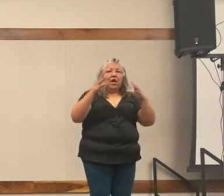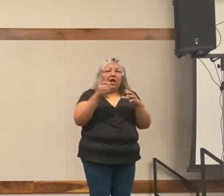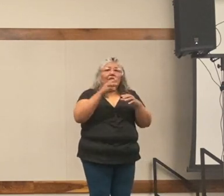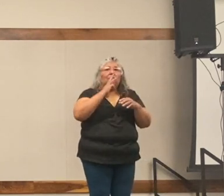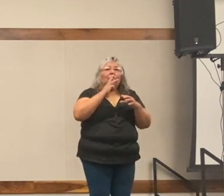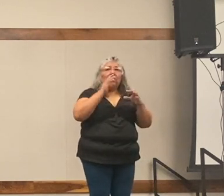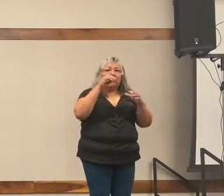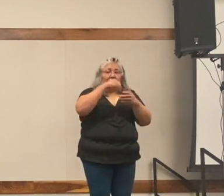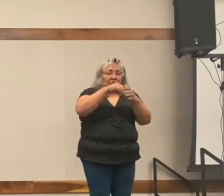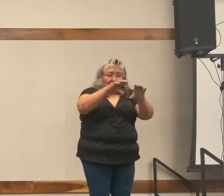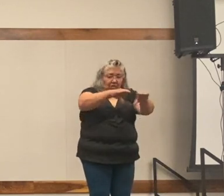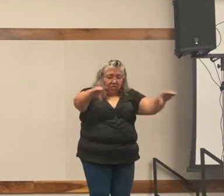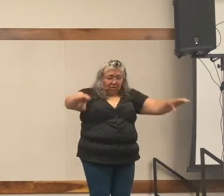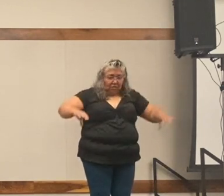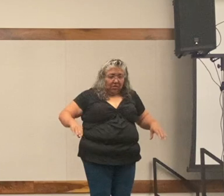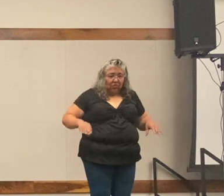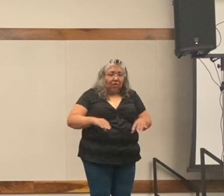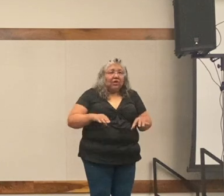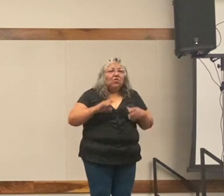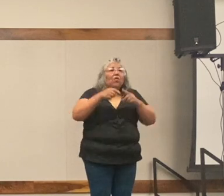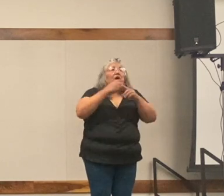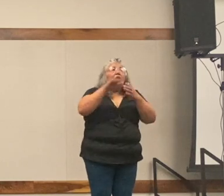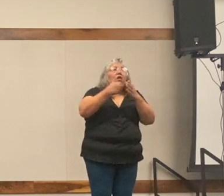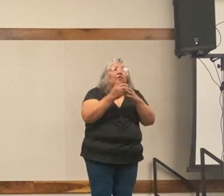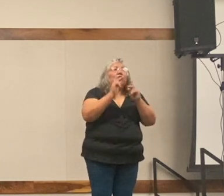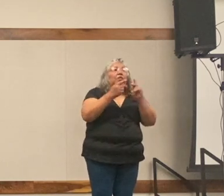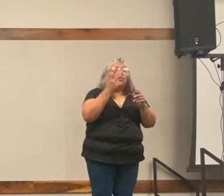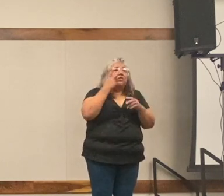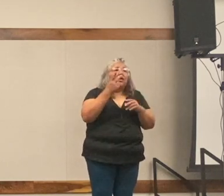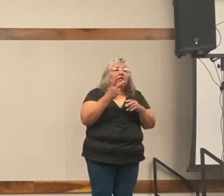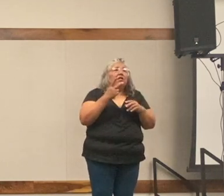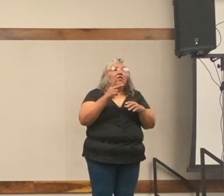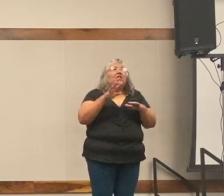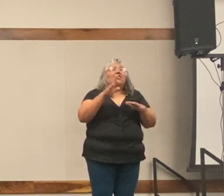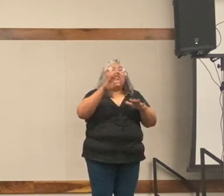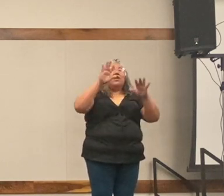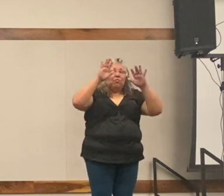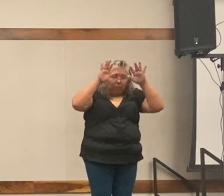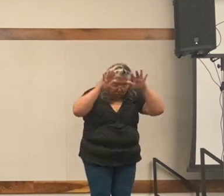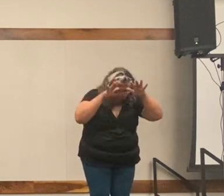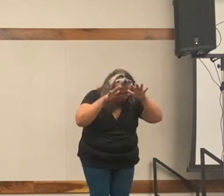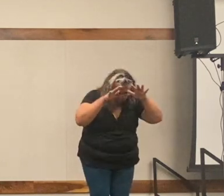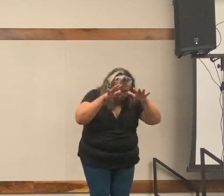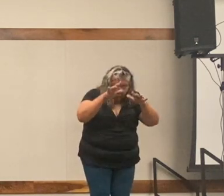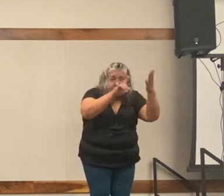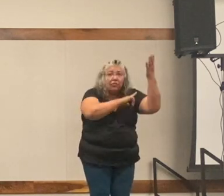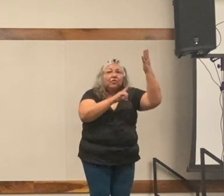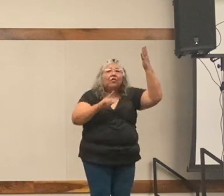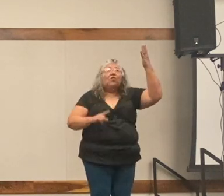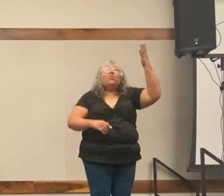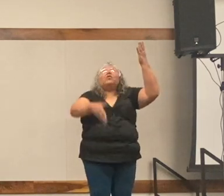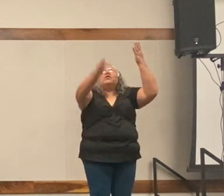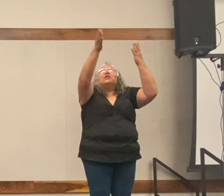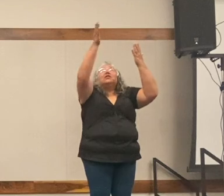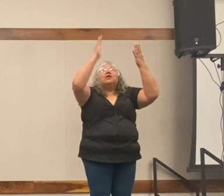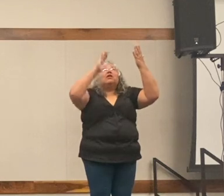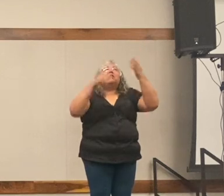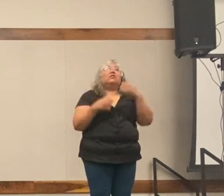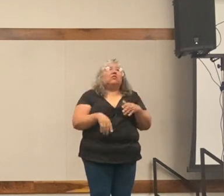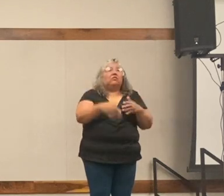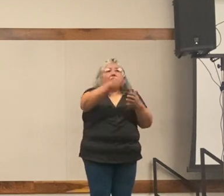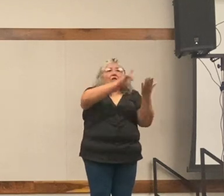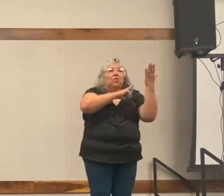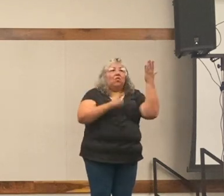that was in the trench. And when all the people saw it, they fell face down and said, the Lord, he is God. The